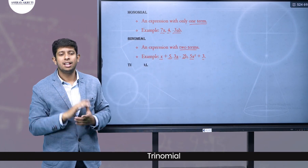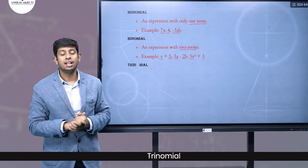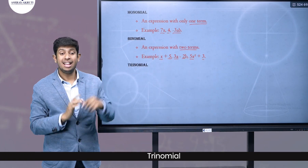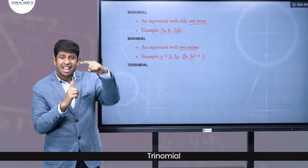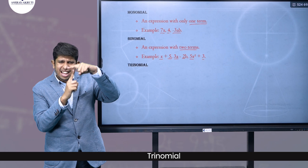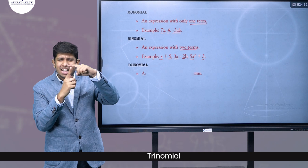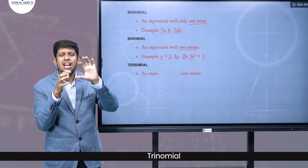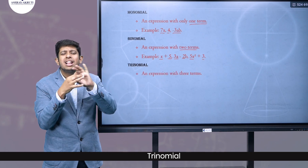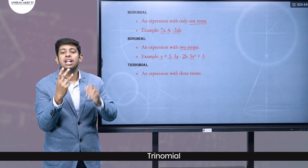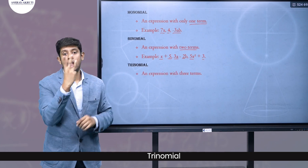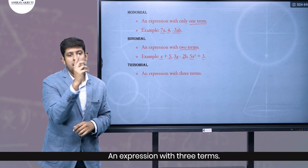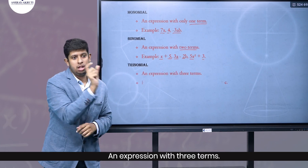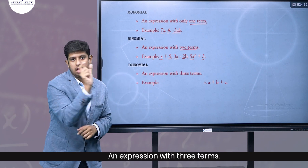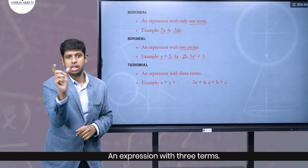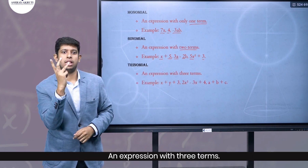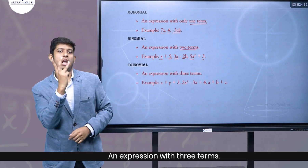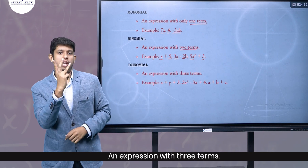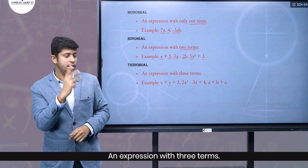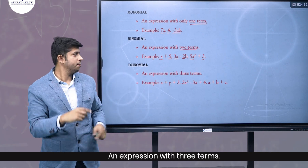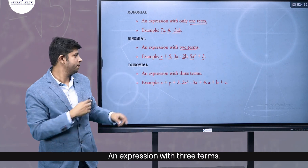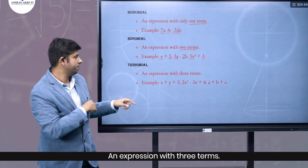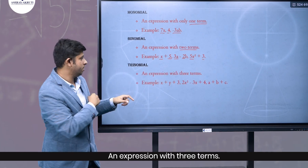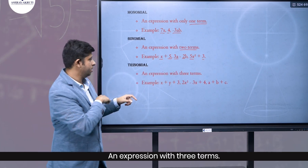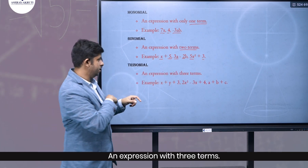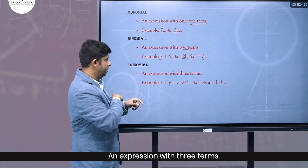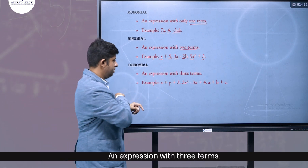Trinomial. An expression with three terms.